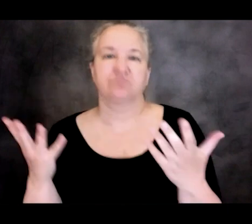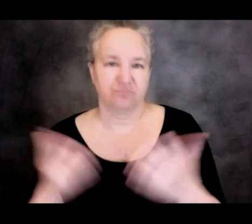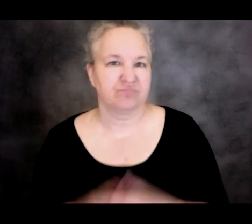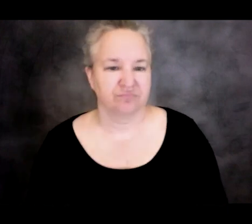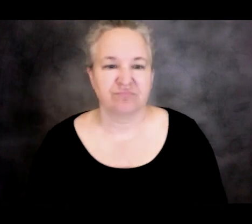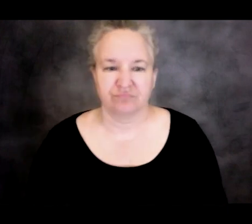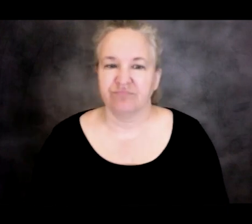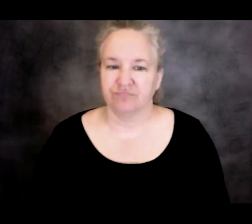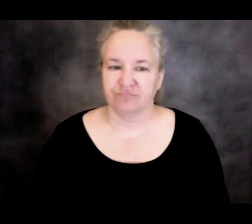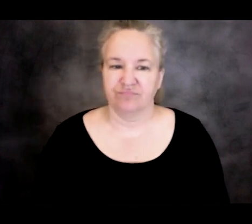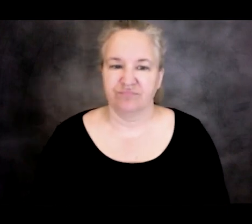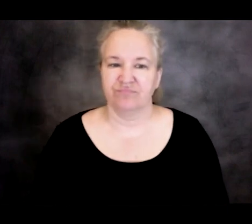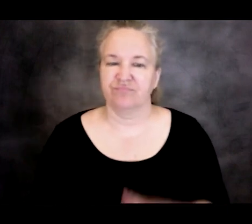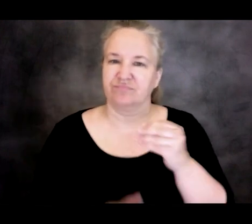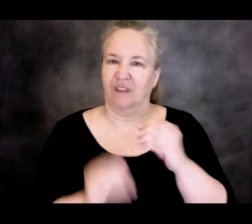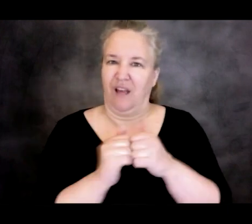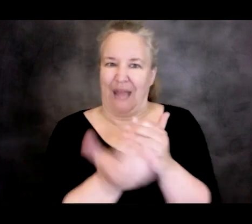and exclusion